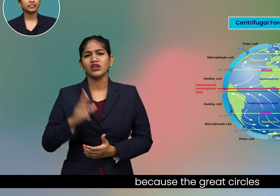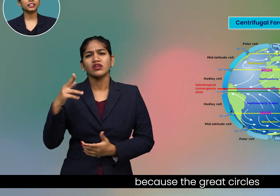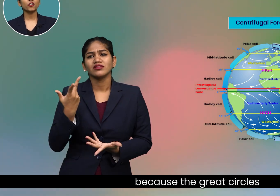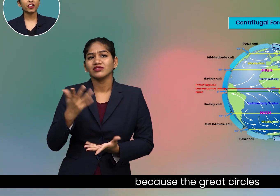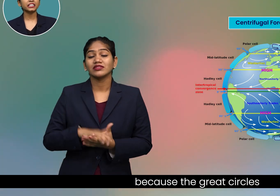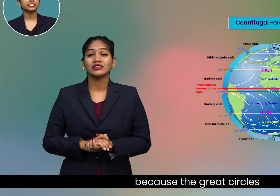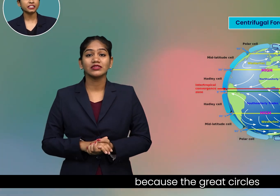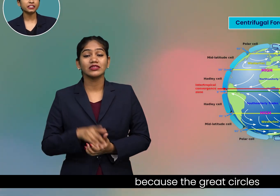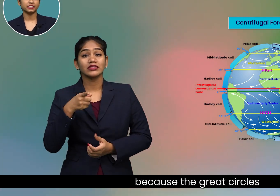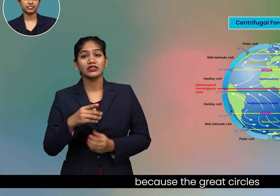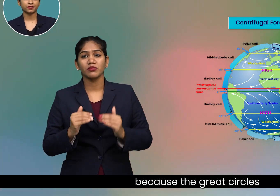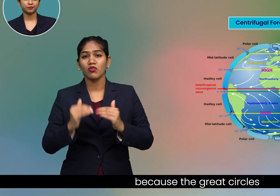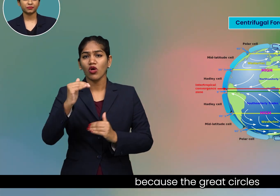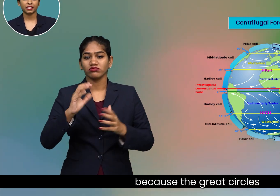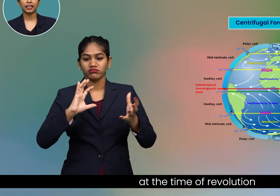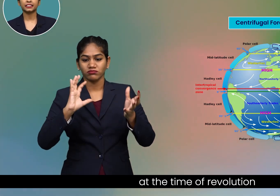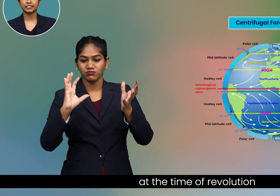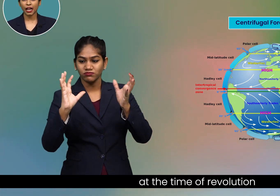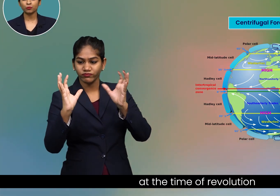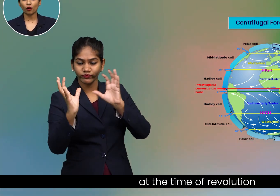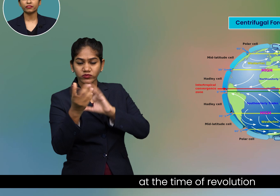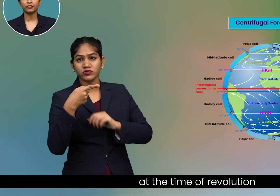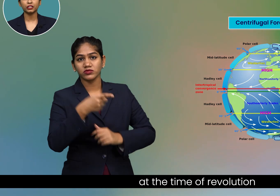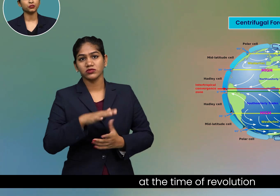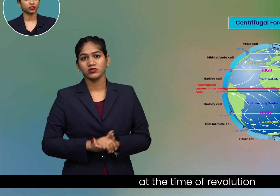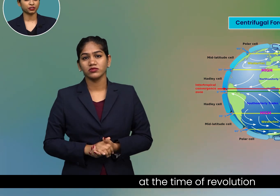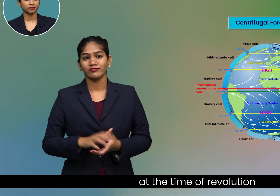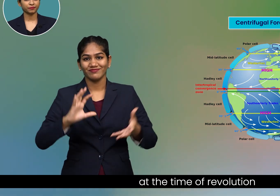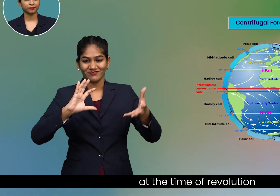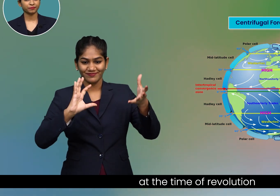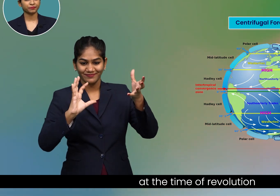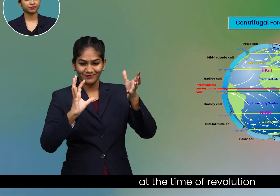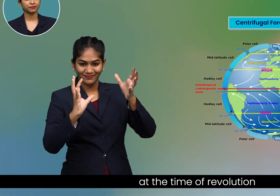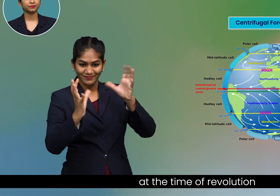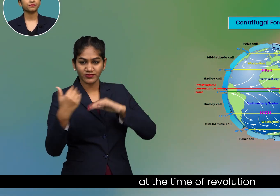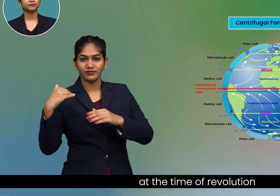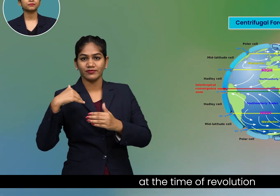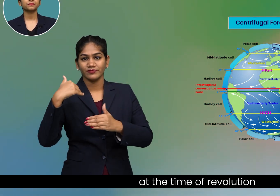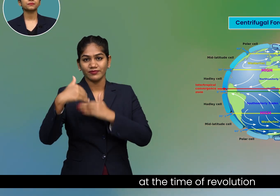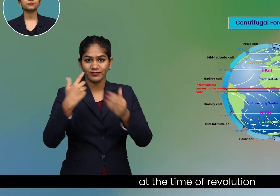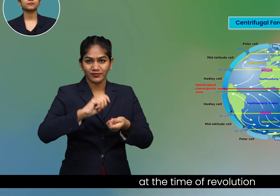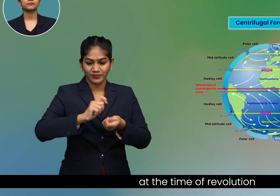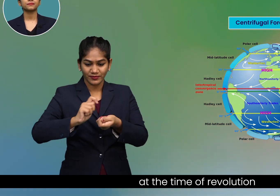because the great circles at the time of revolution